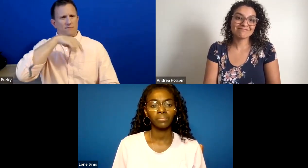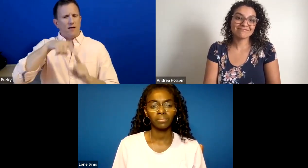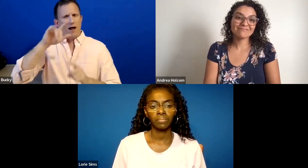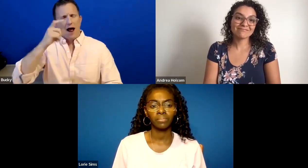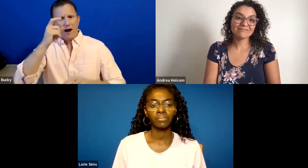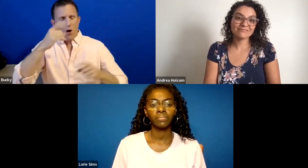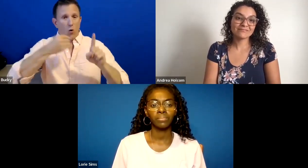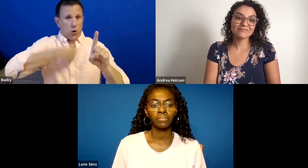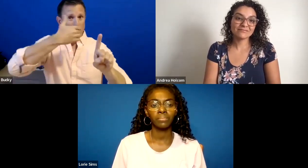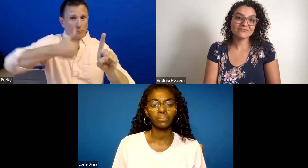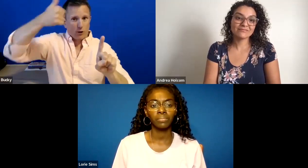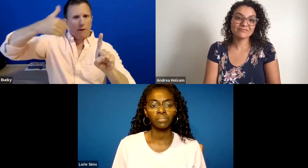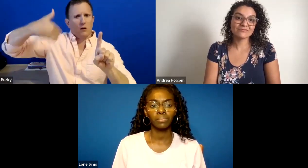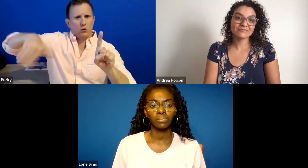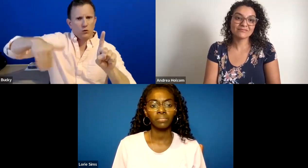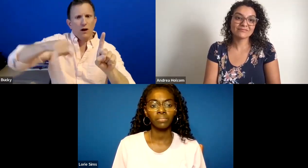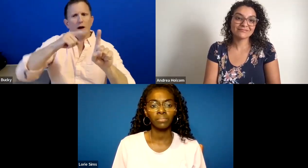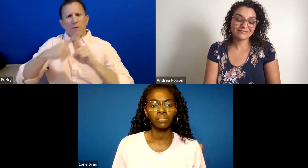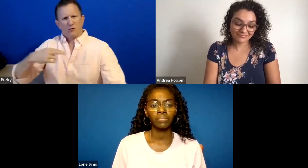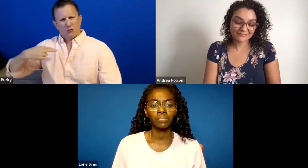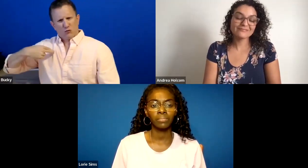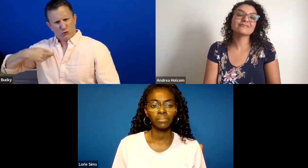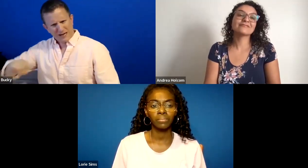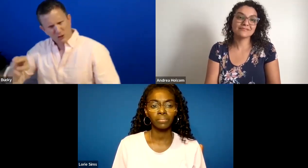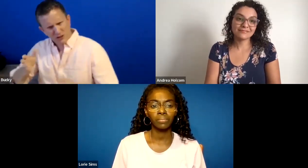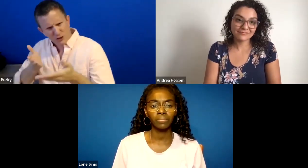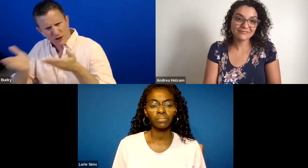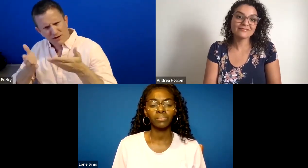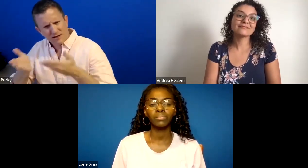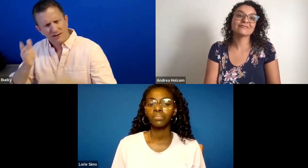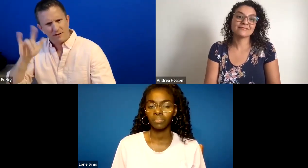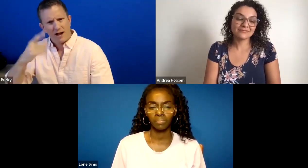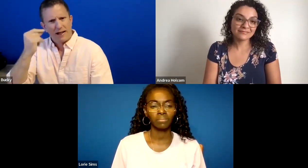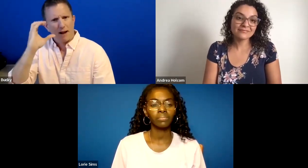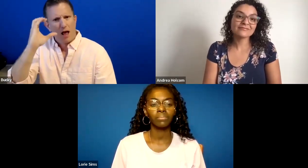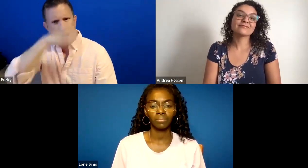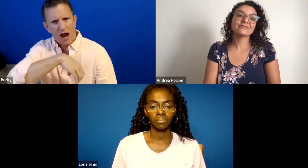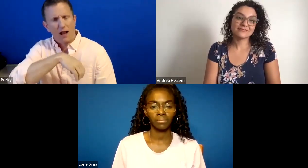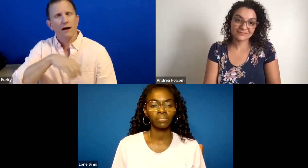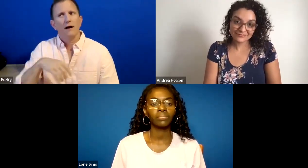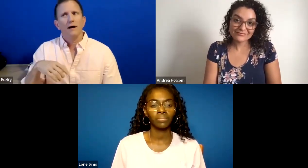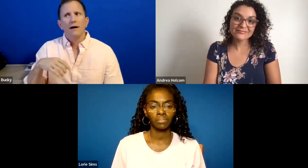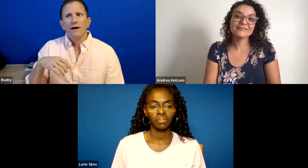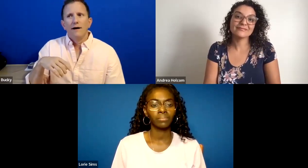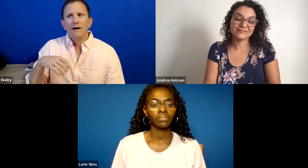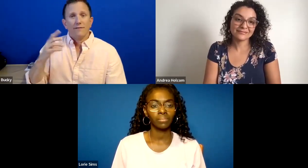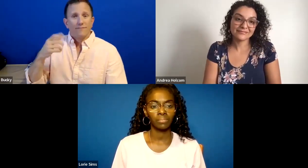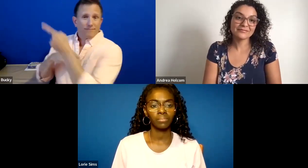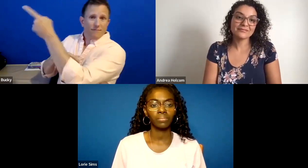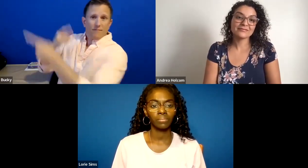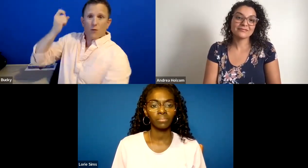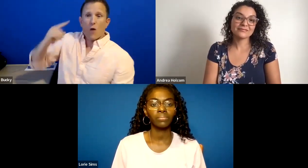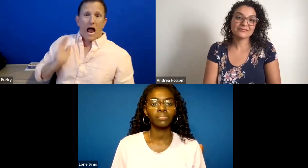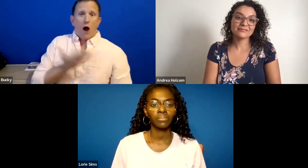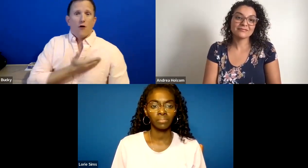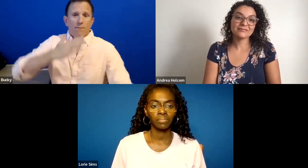saw was that there was an indication that it was a religious service. And then of course, white supremacy, we thought, wow, that was a